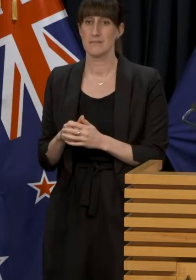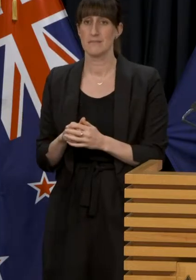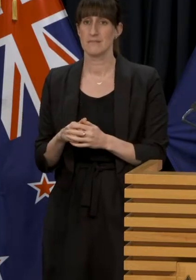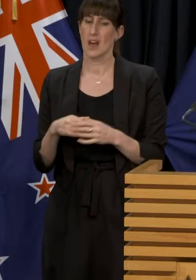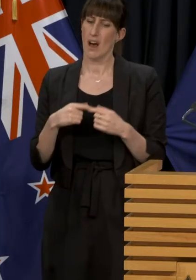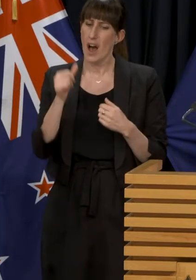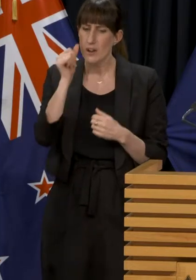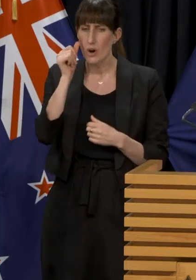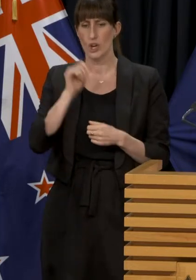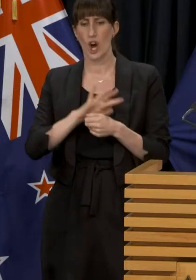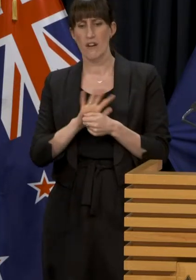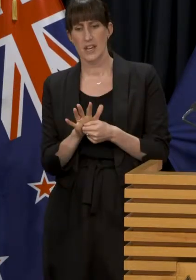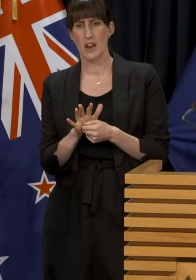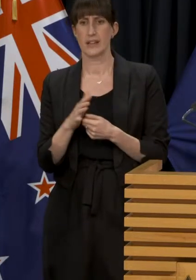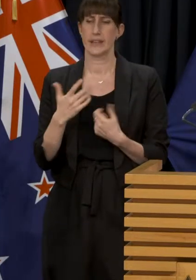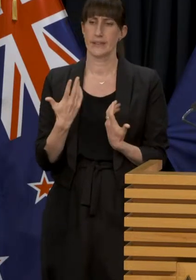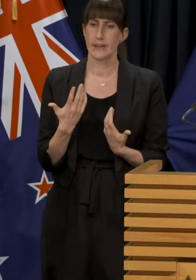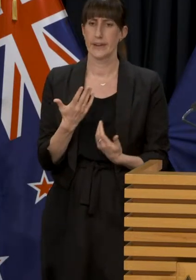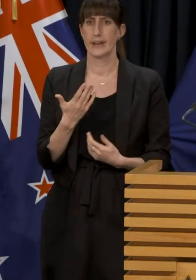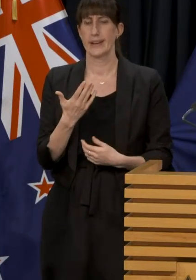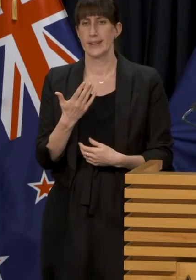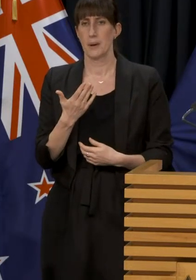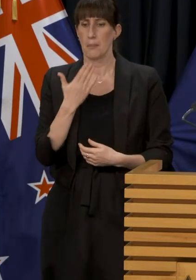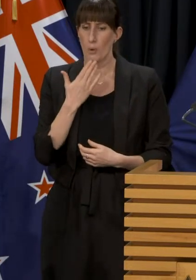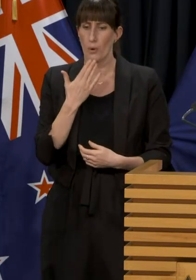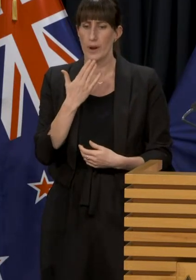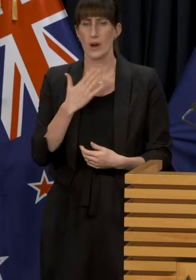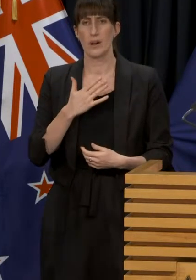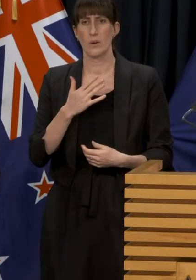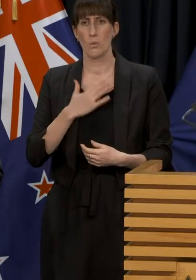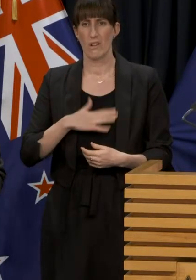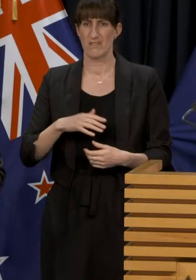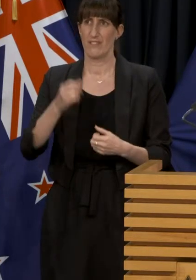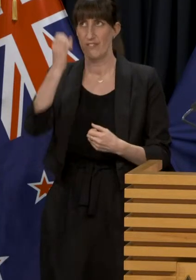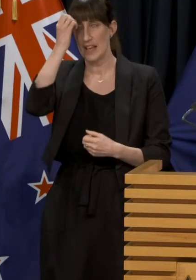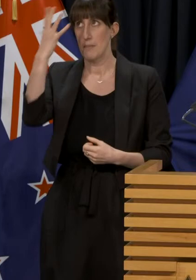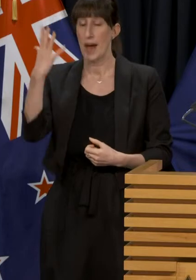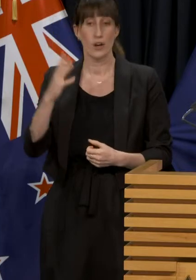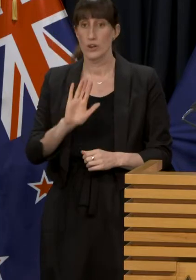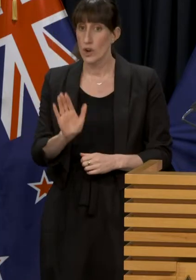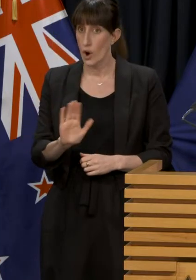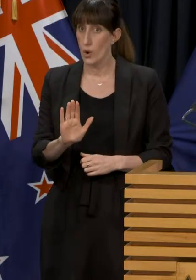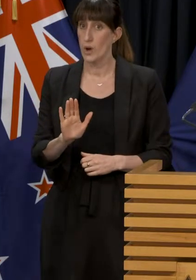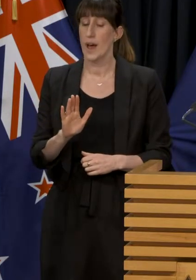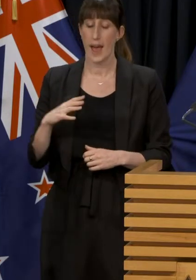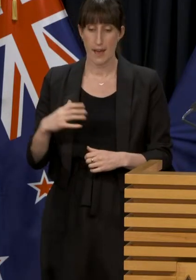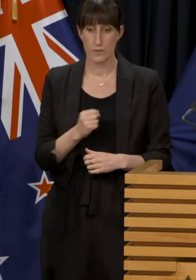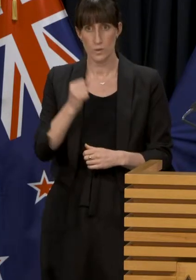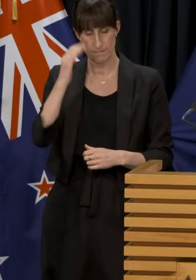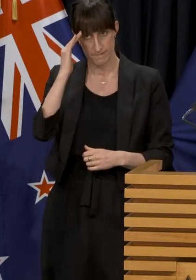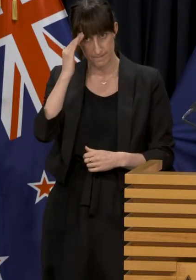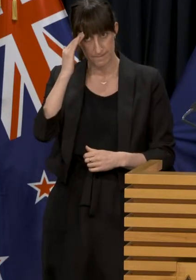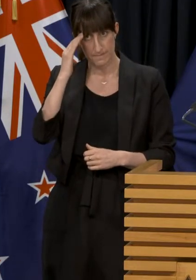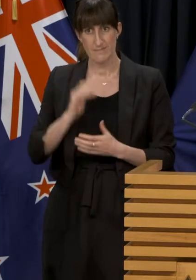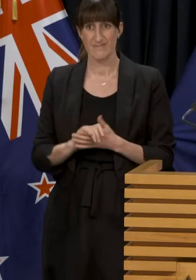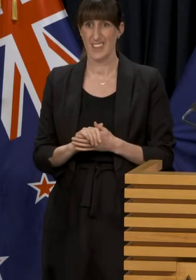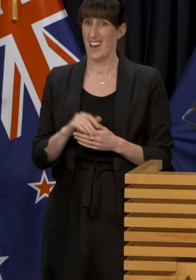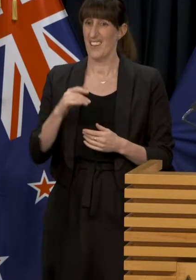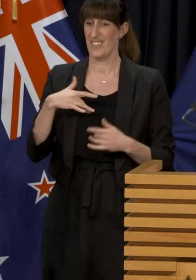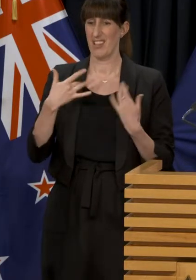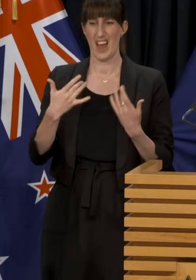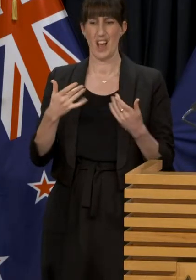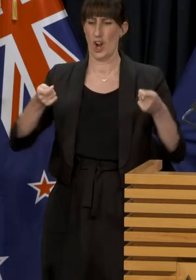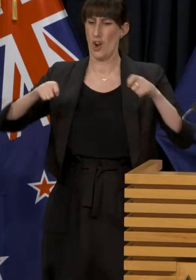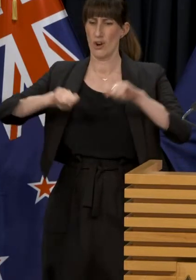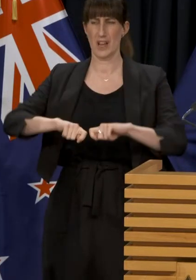in. Now, I can understand right now, this might not be at the top of everybody's minds. Lockdown does seem like an awfully long time